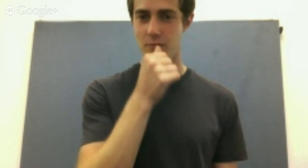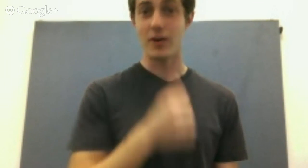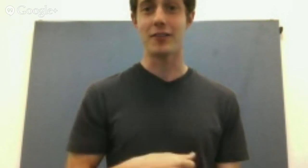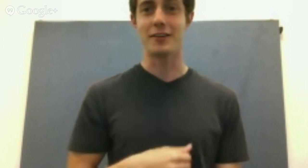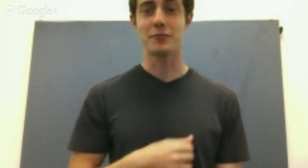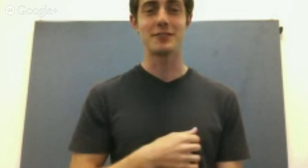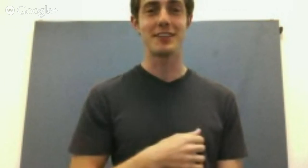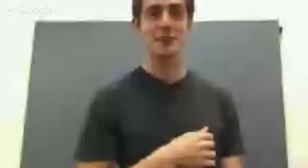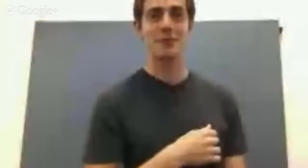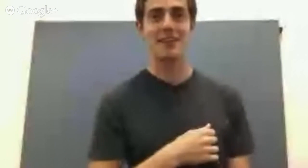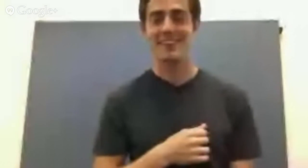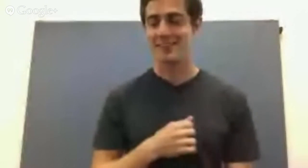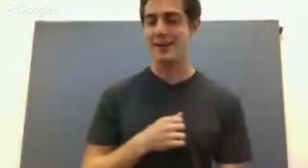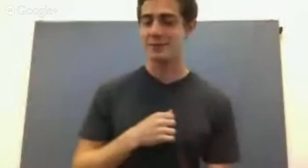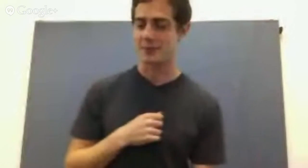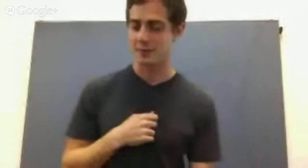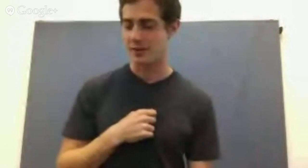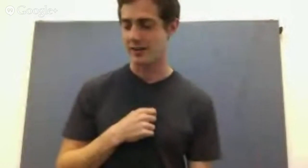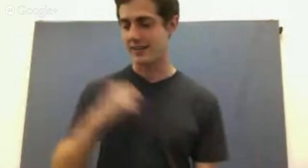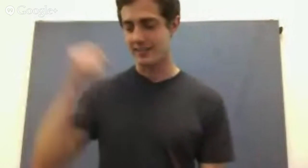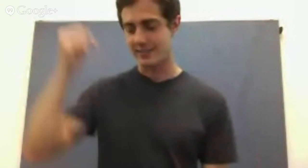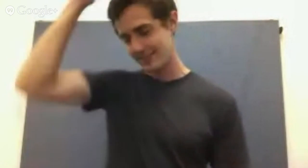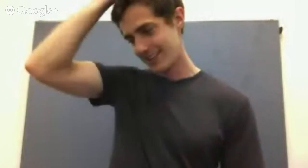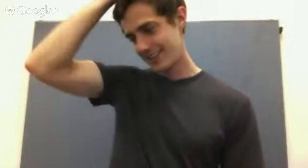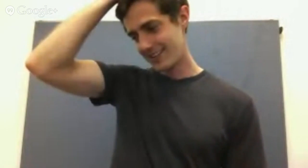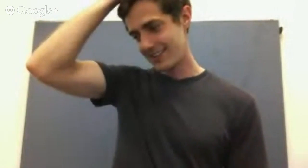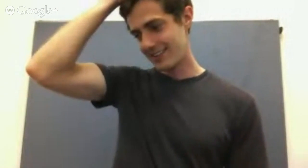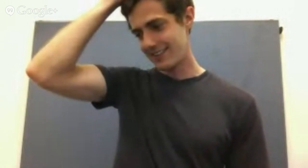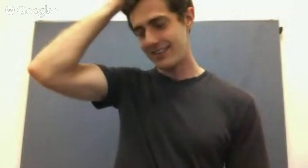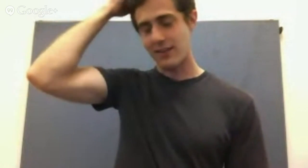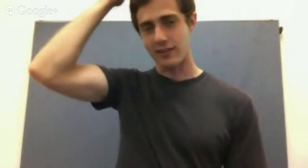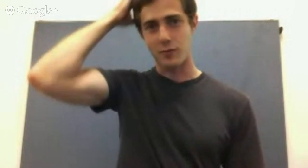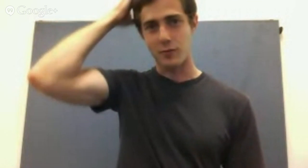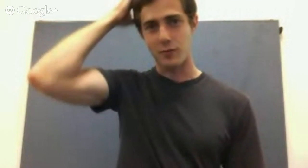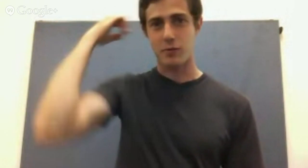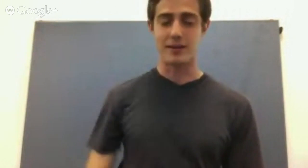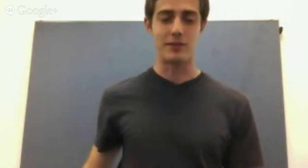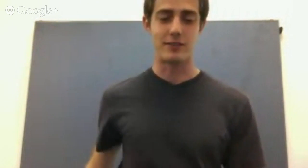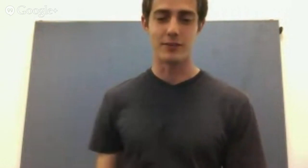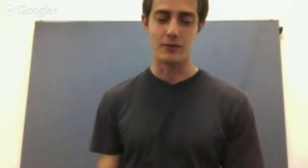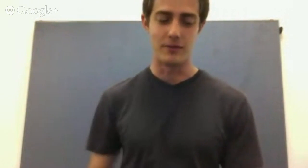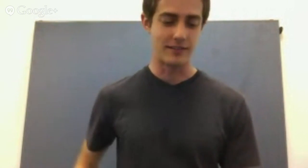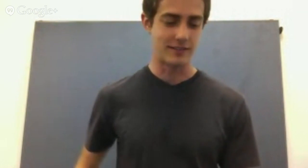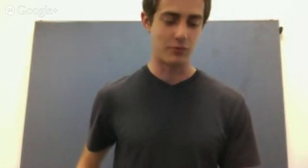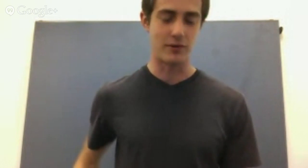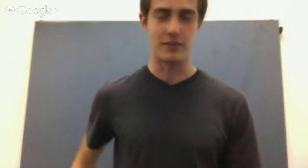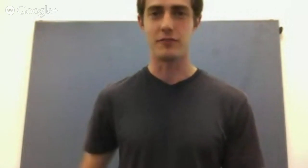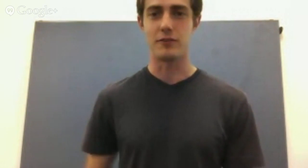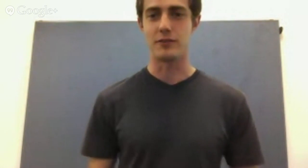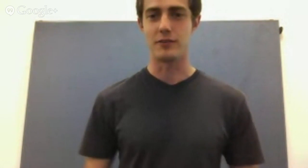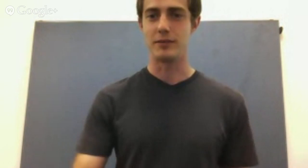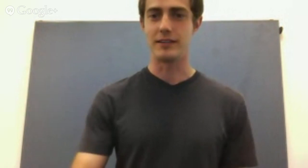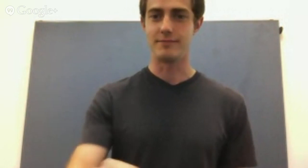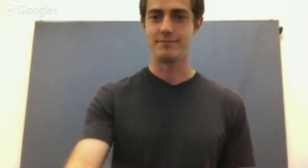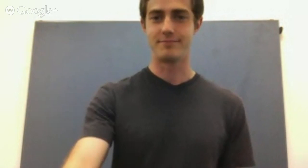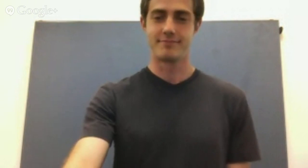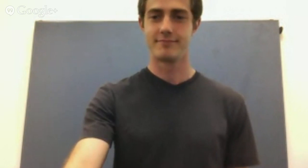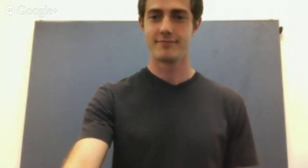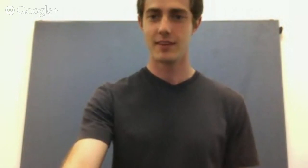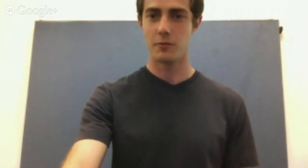Well, thanks for sticking through to the end of the live stream when I say things that will probably get me sued at some point in the future, but